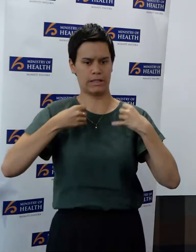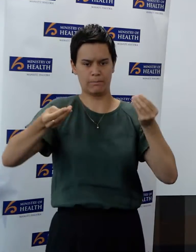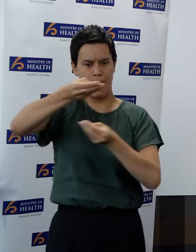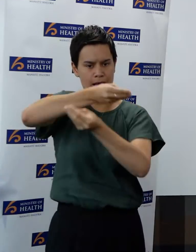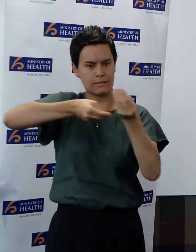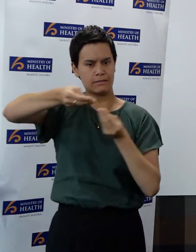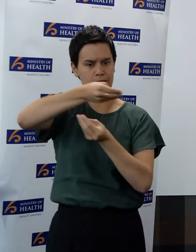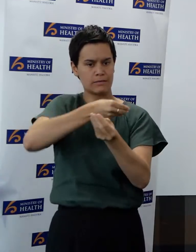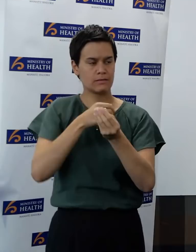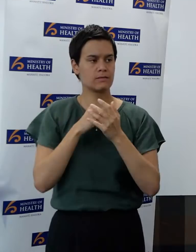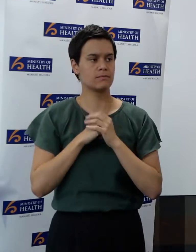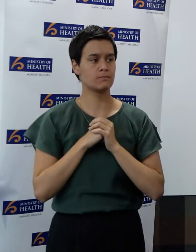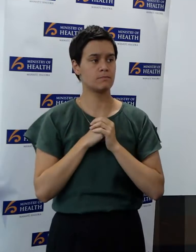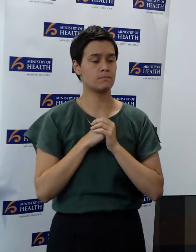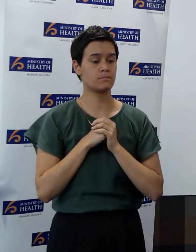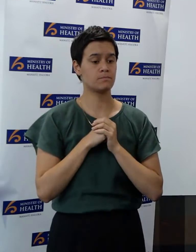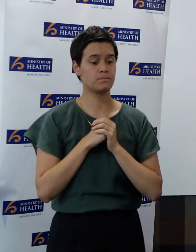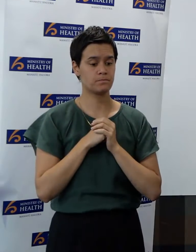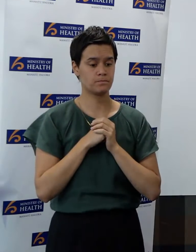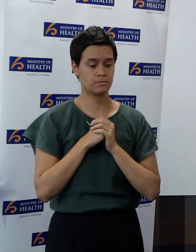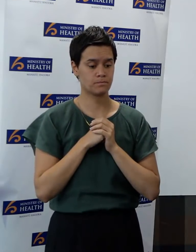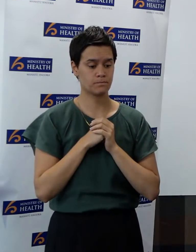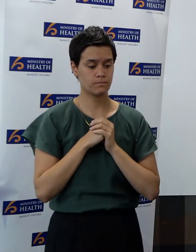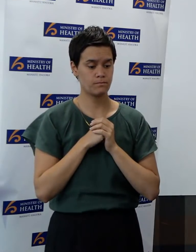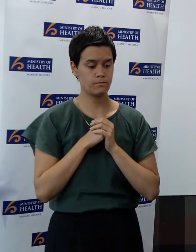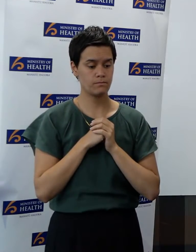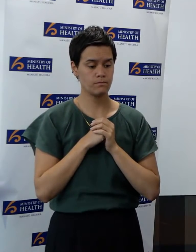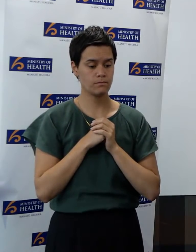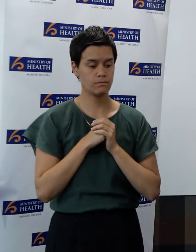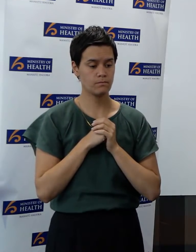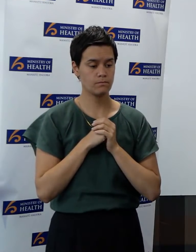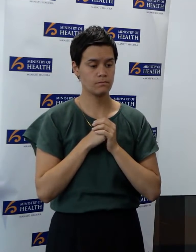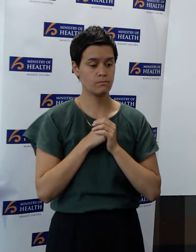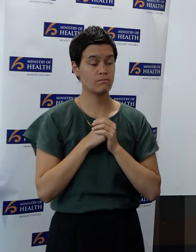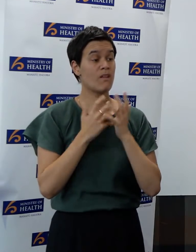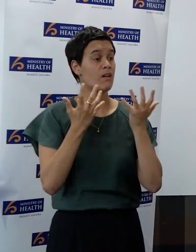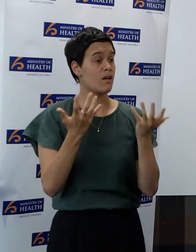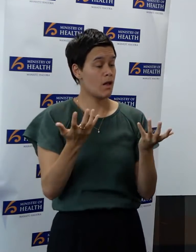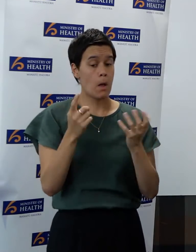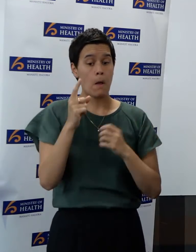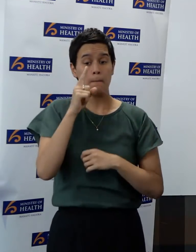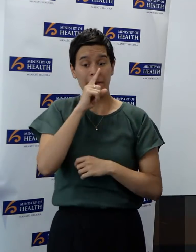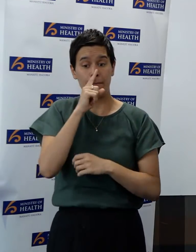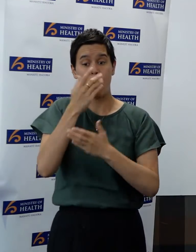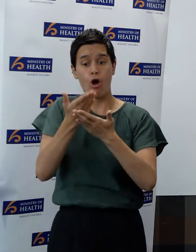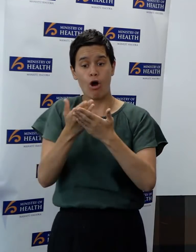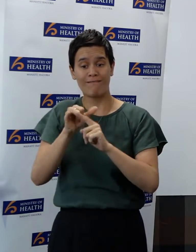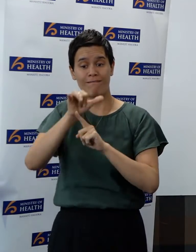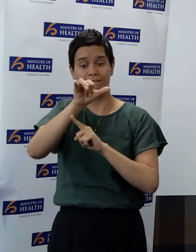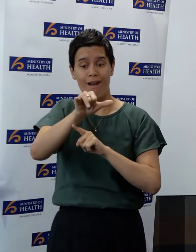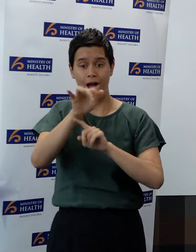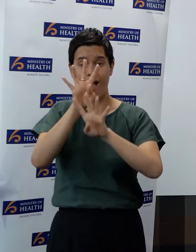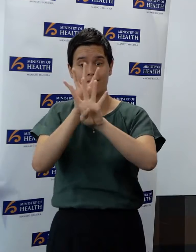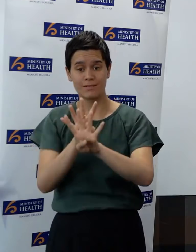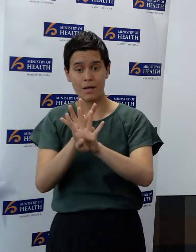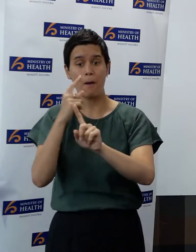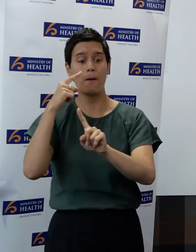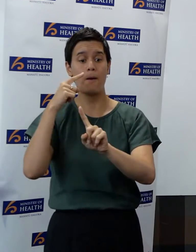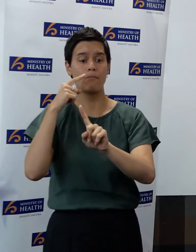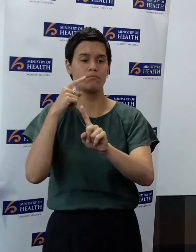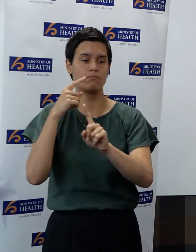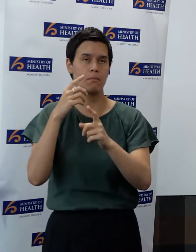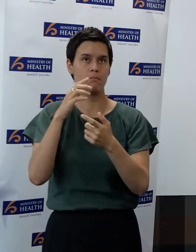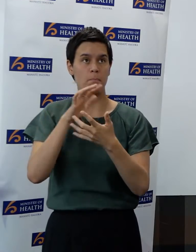reduce risk of transmission between the passengers on the flight, but also, of course, to protect the crew.